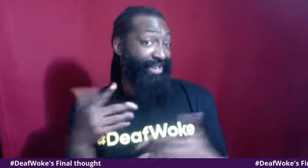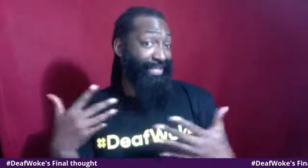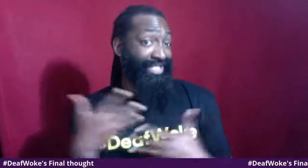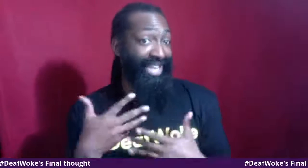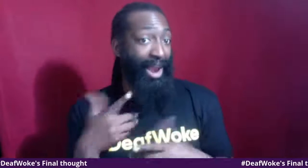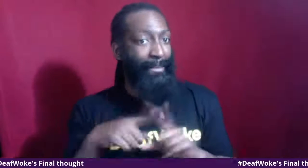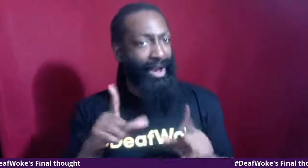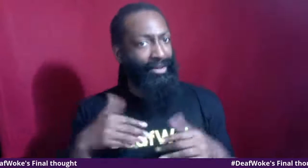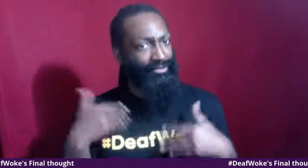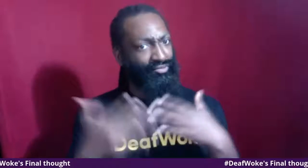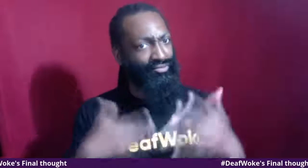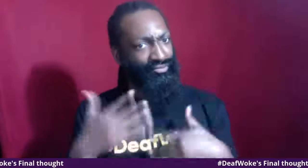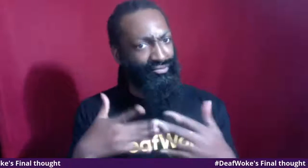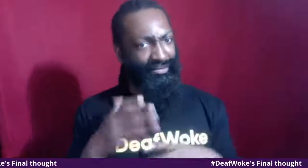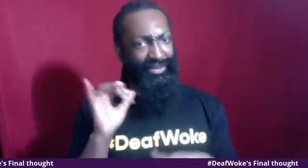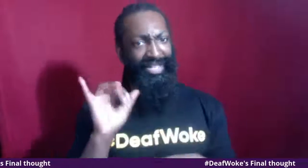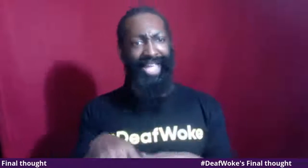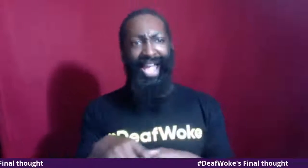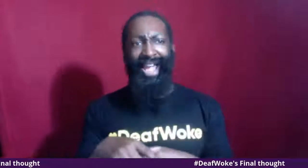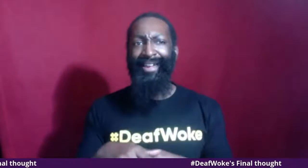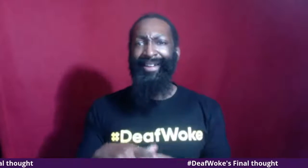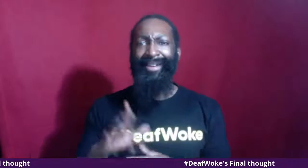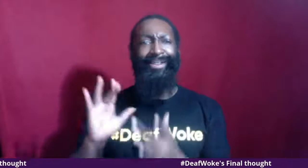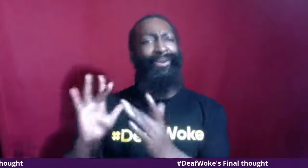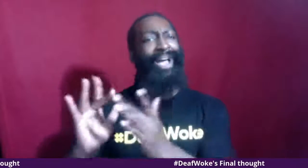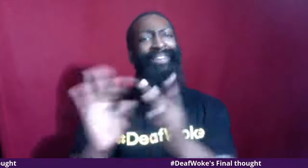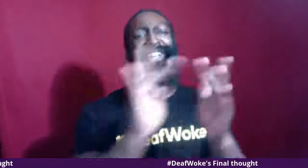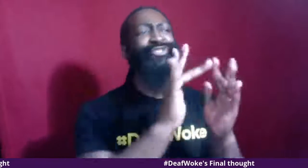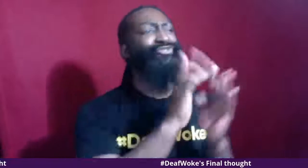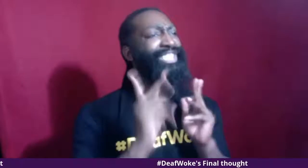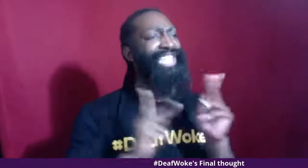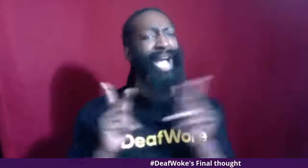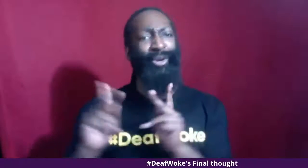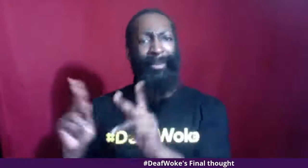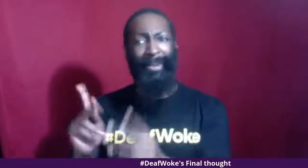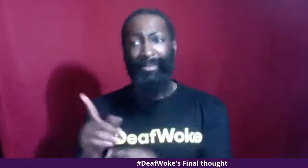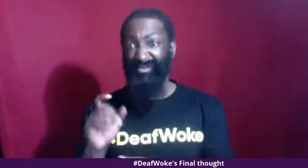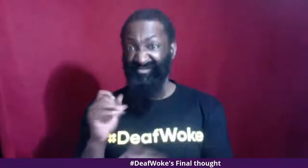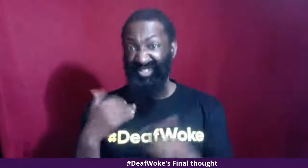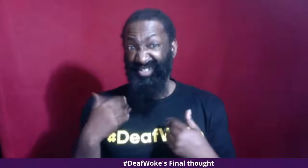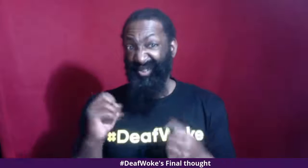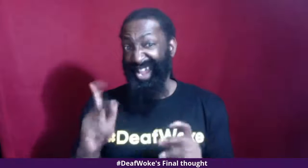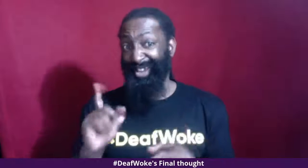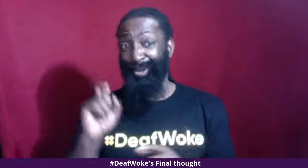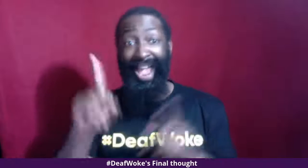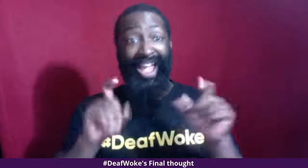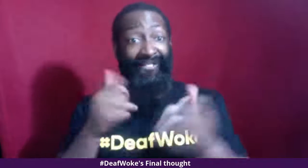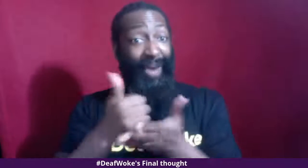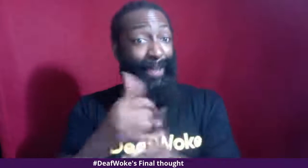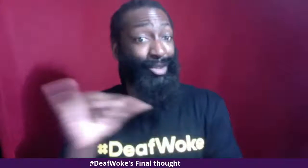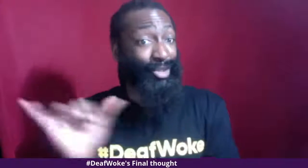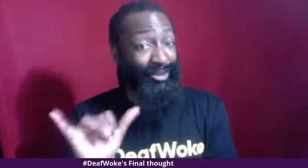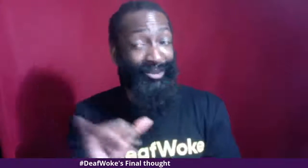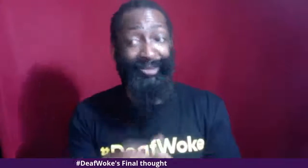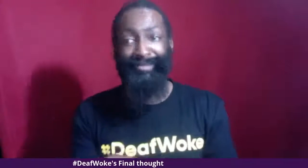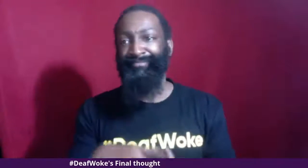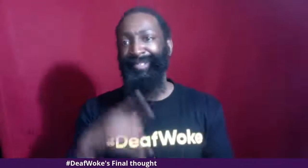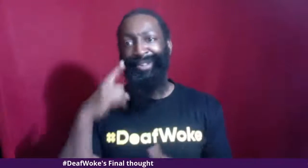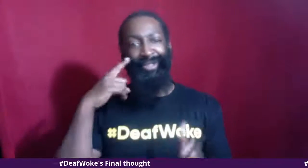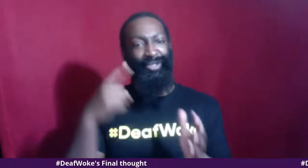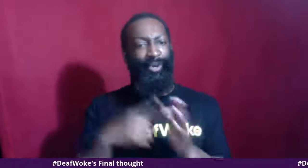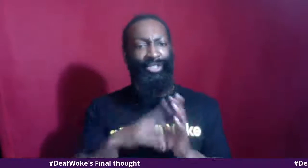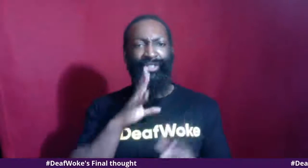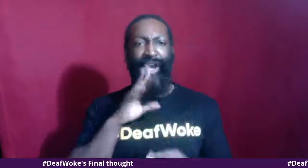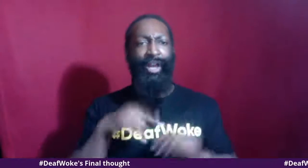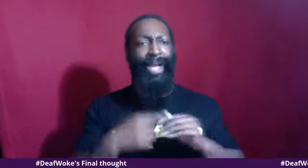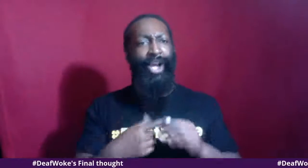Don't be afraid. It's okay to be scared, but don't let that bog you down. It's okay to